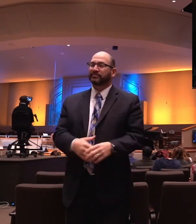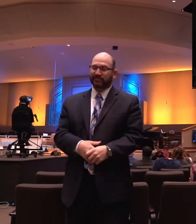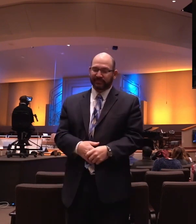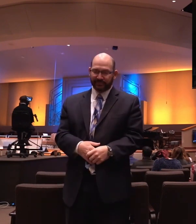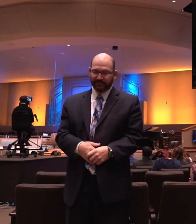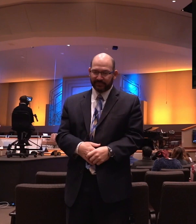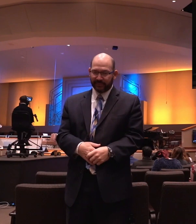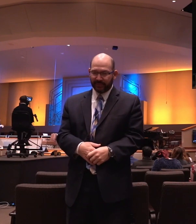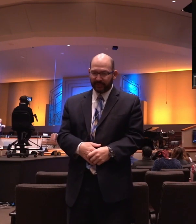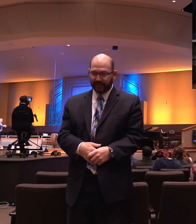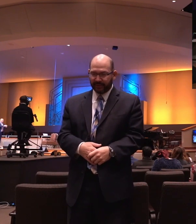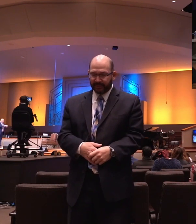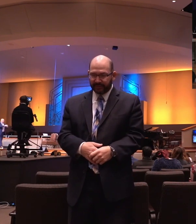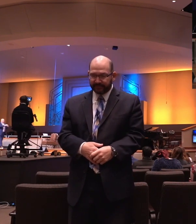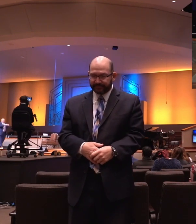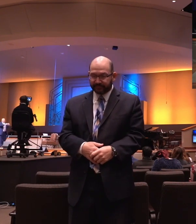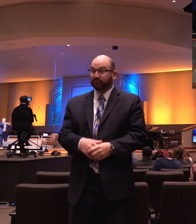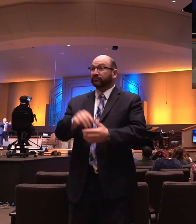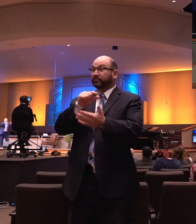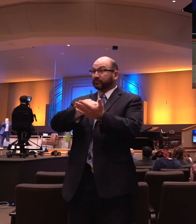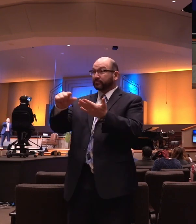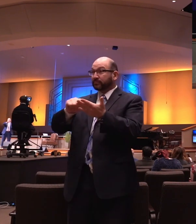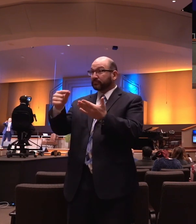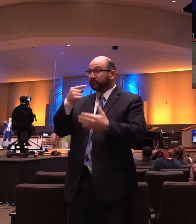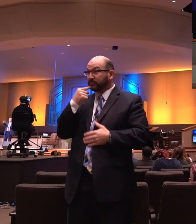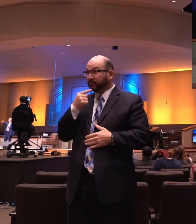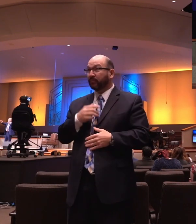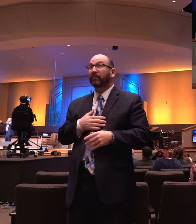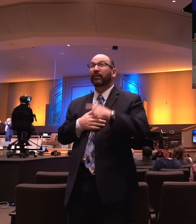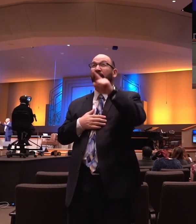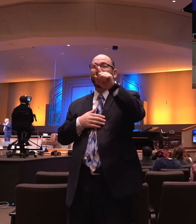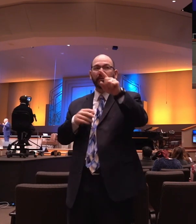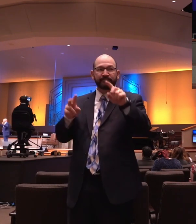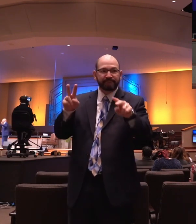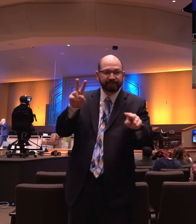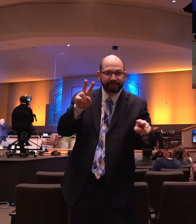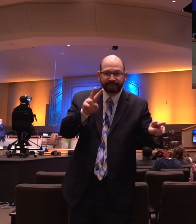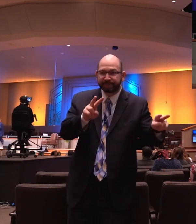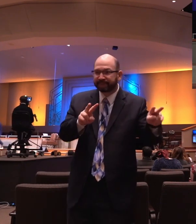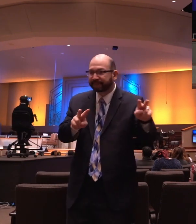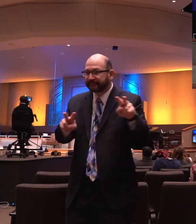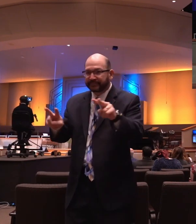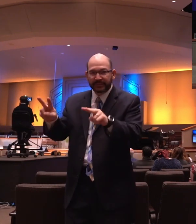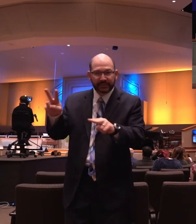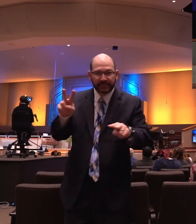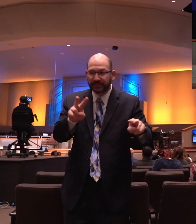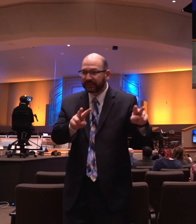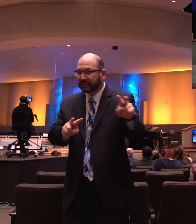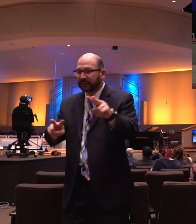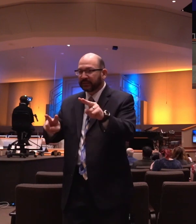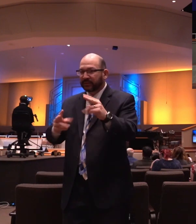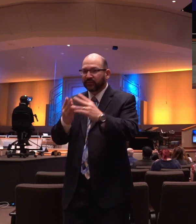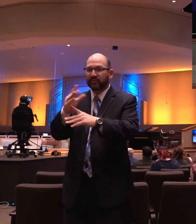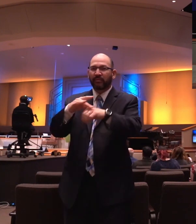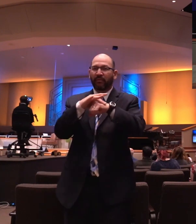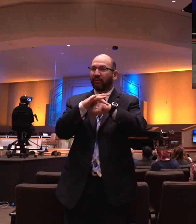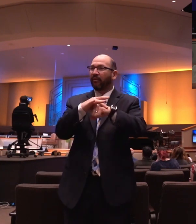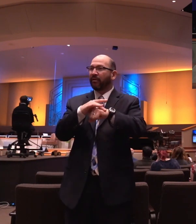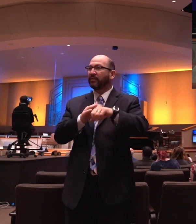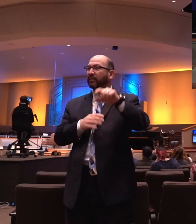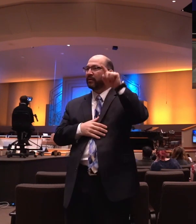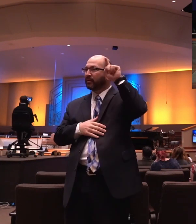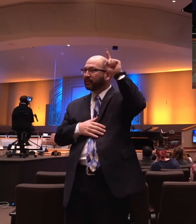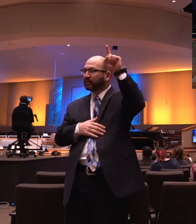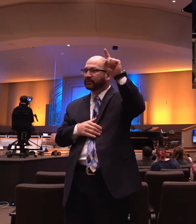And so the scripture tells us that his eyes run to and fro throughout the whole earth. God